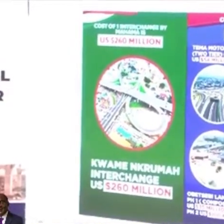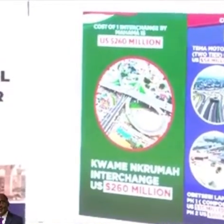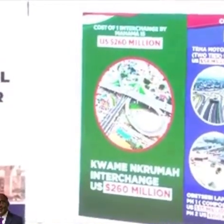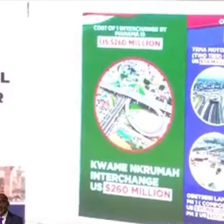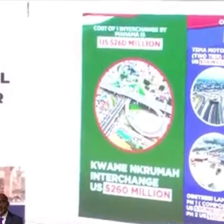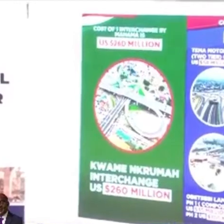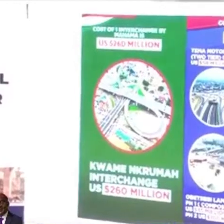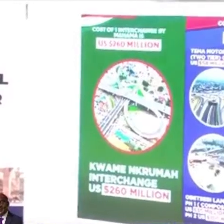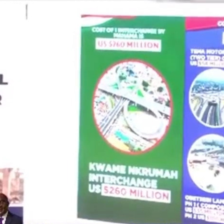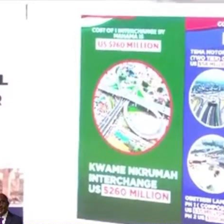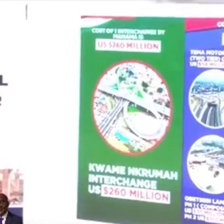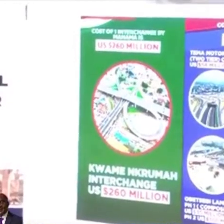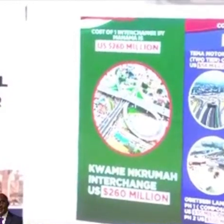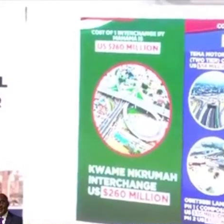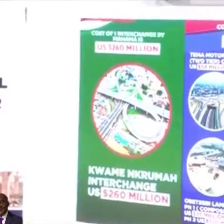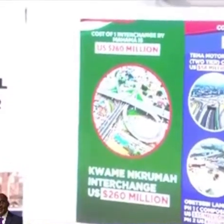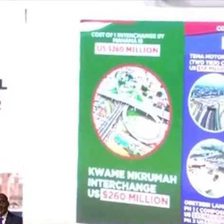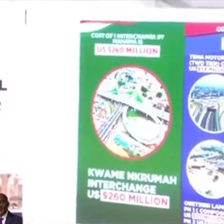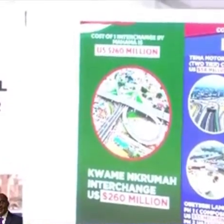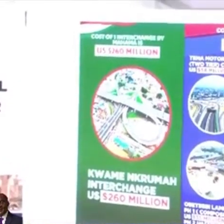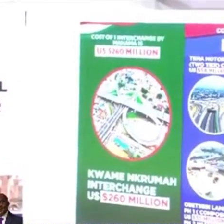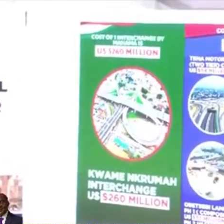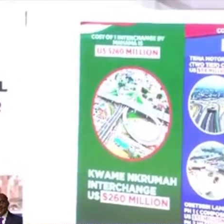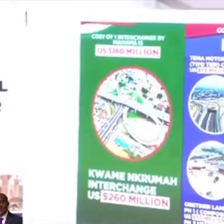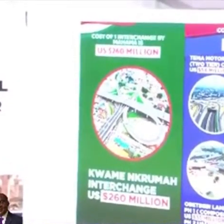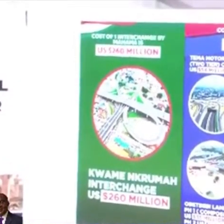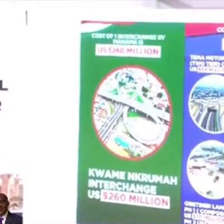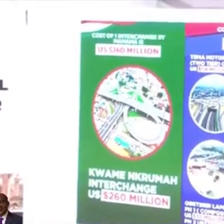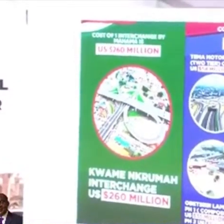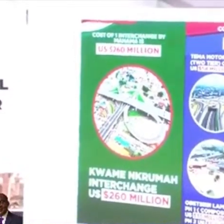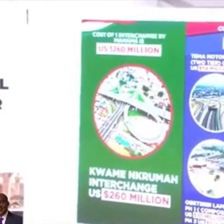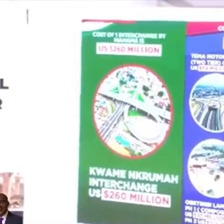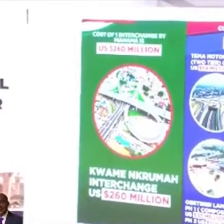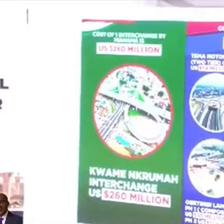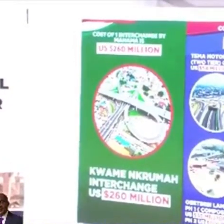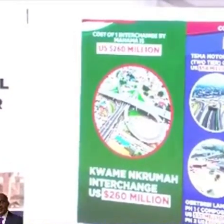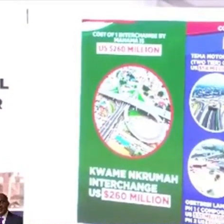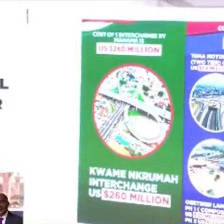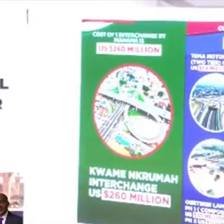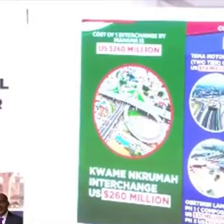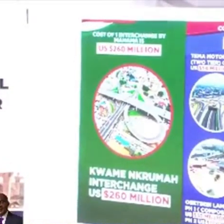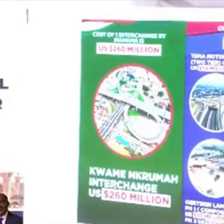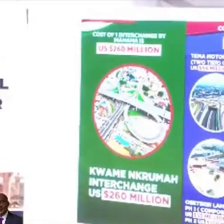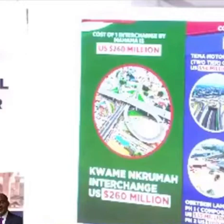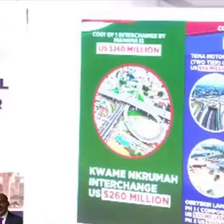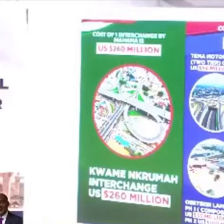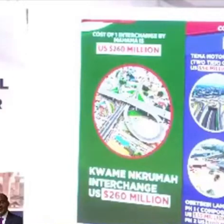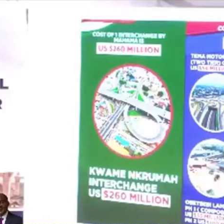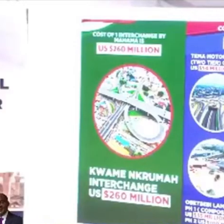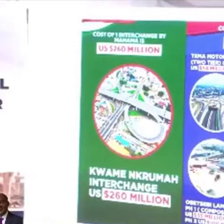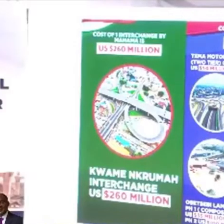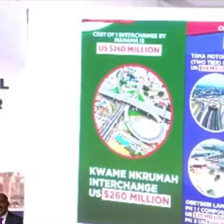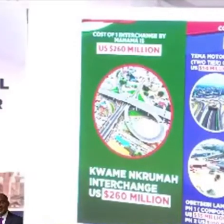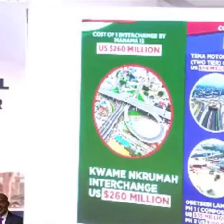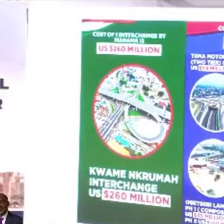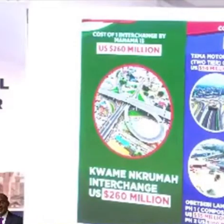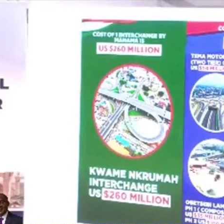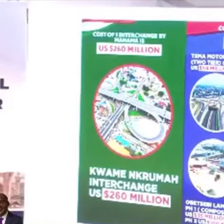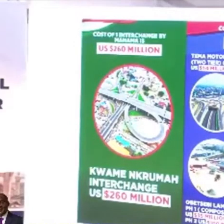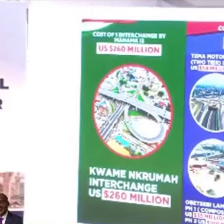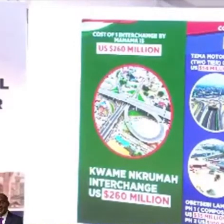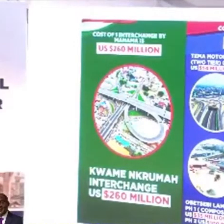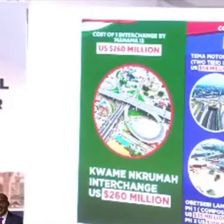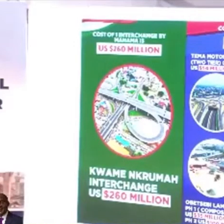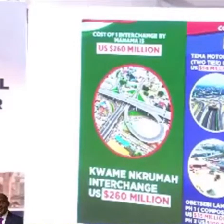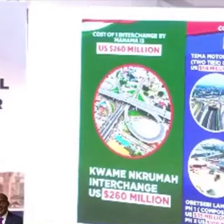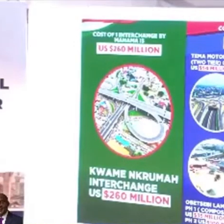really start. But this is the highest number of interchanges, that is 5, that are being constructed in the